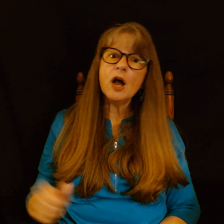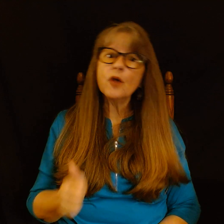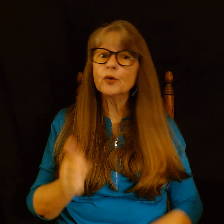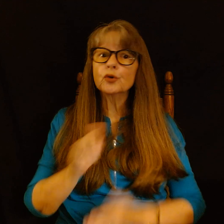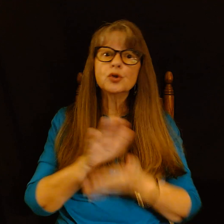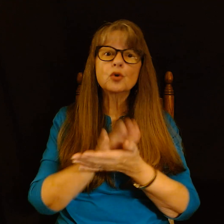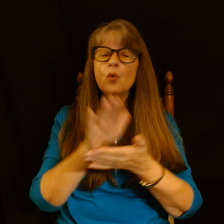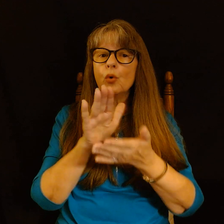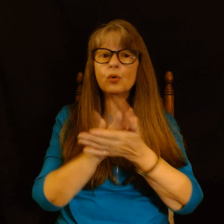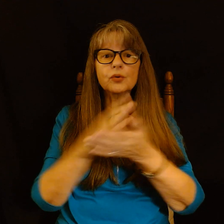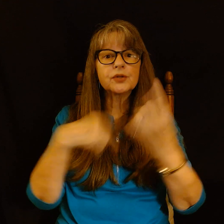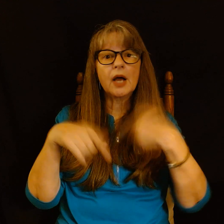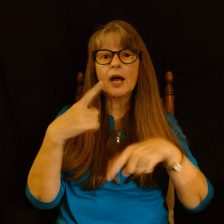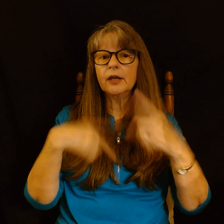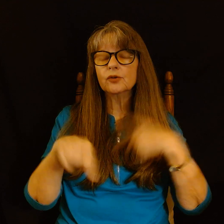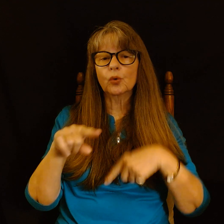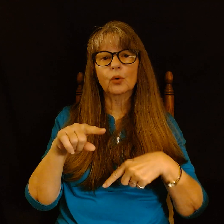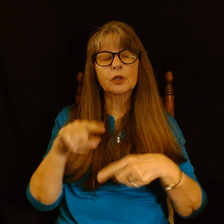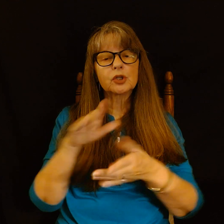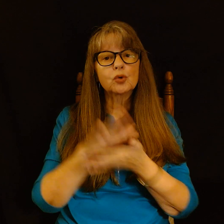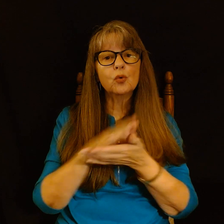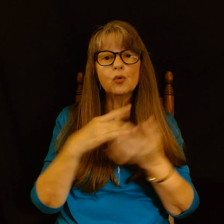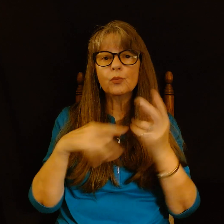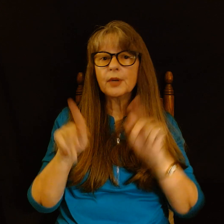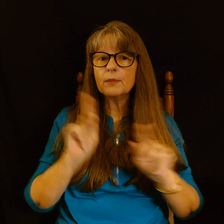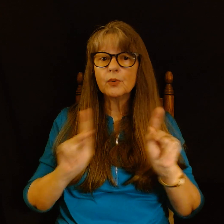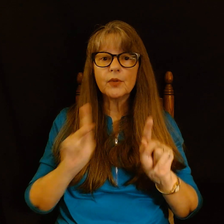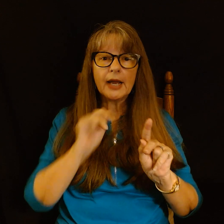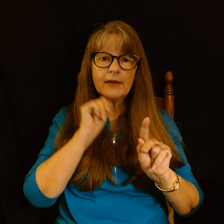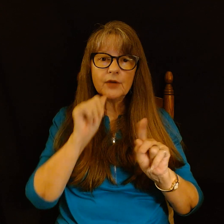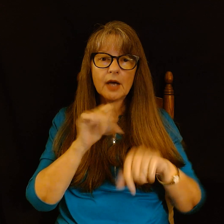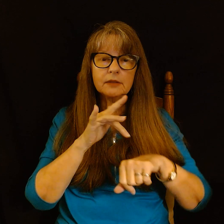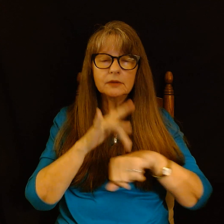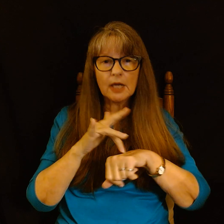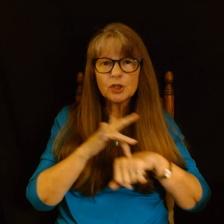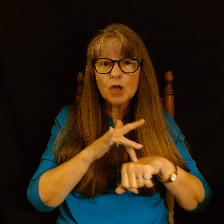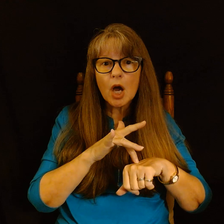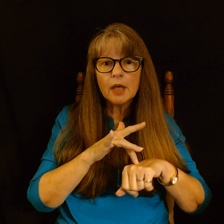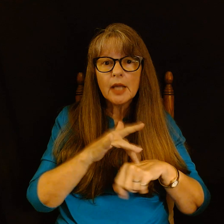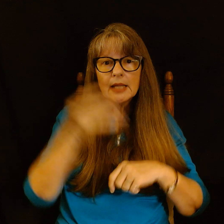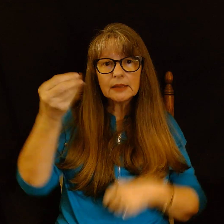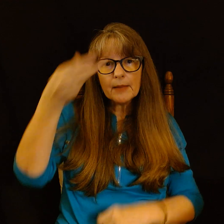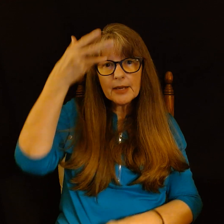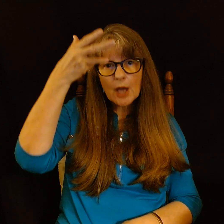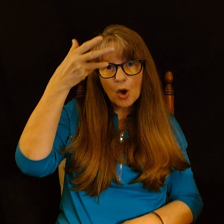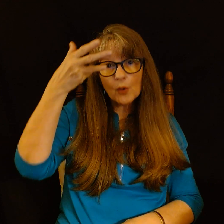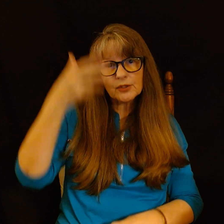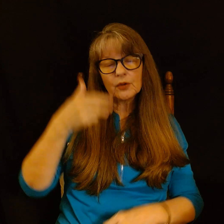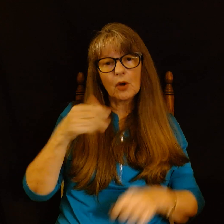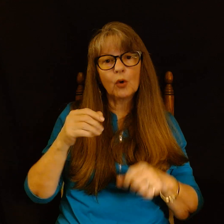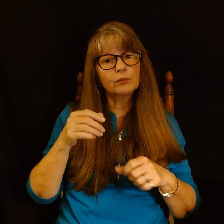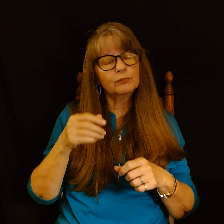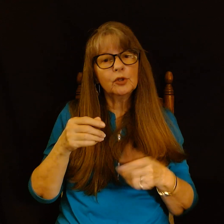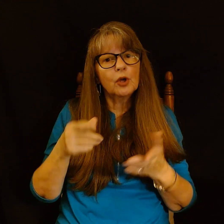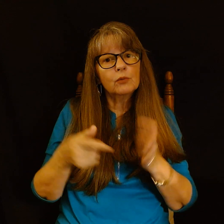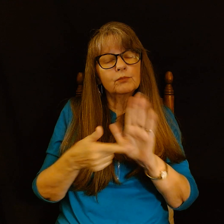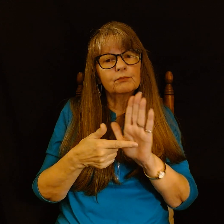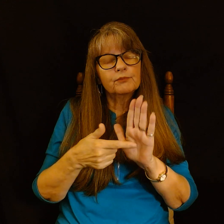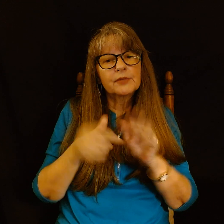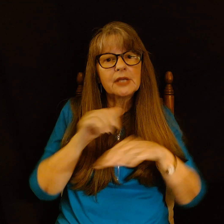other school signs or school people that I have not touched on, let me know, and so that, or send